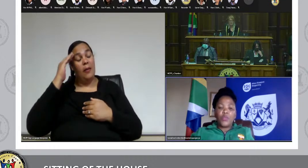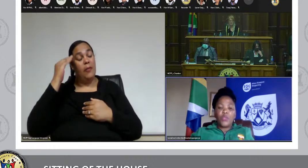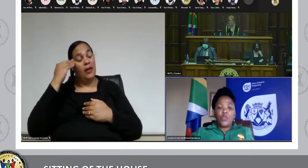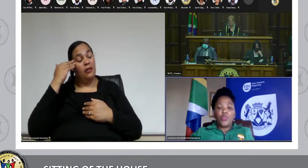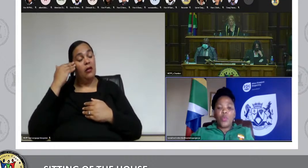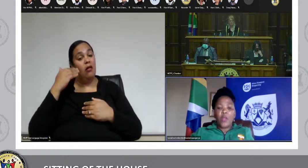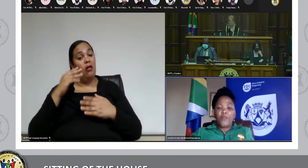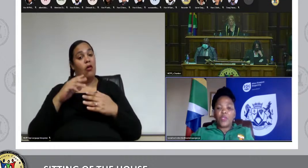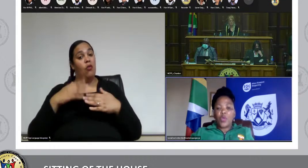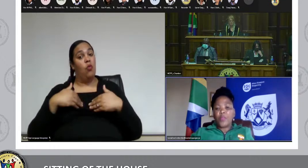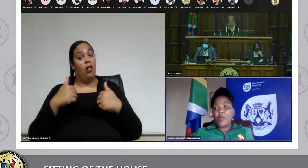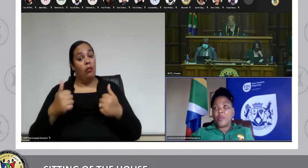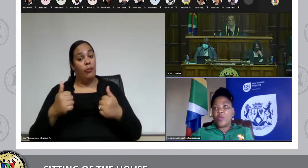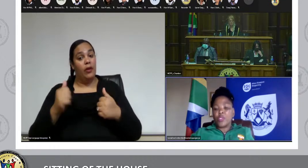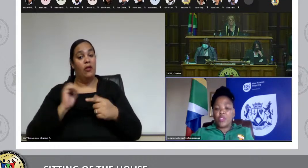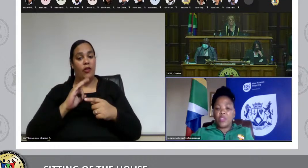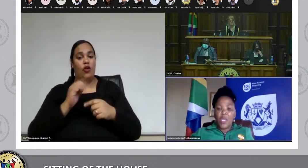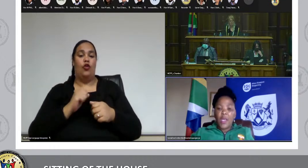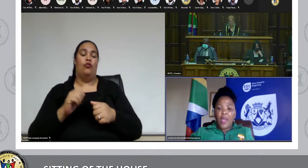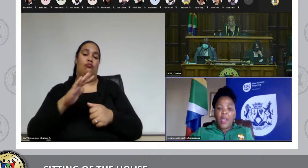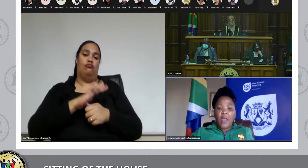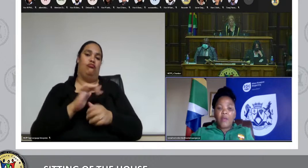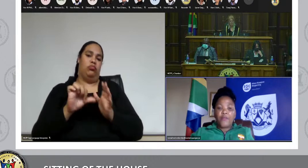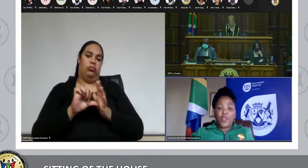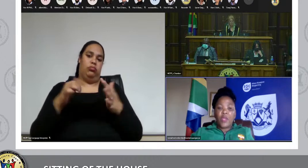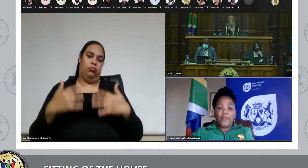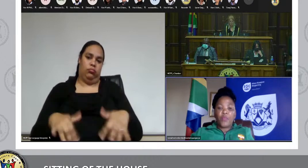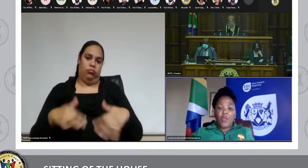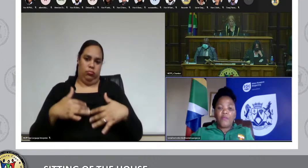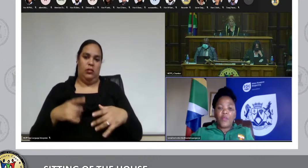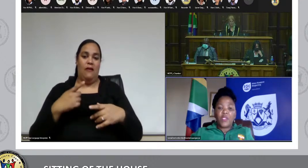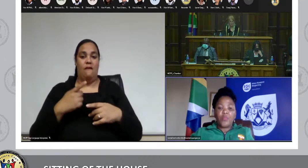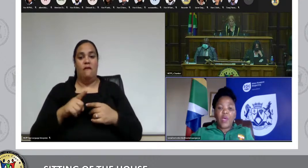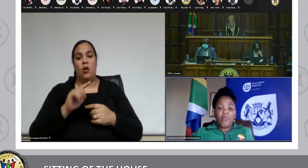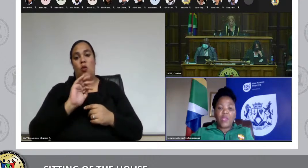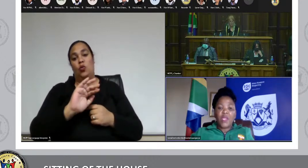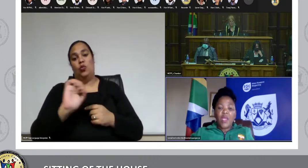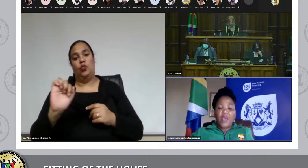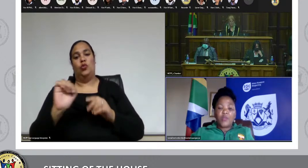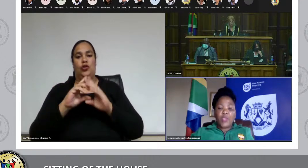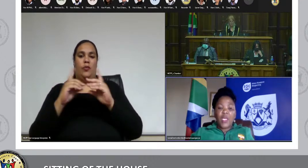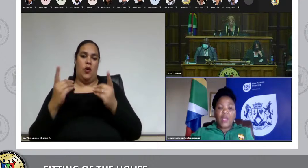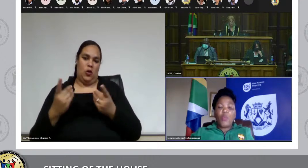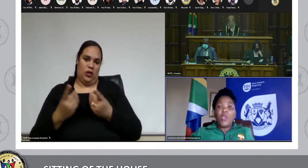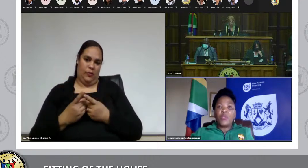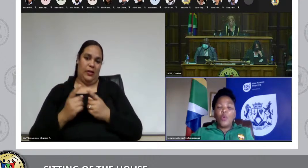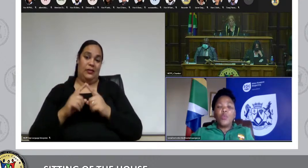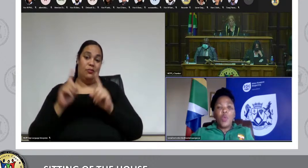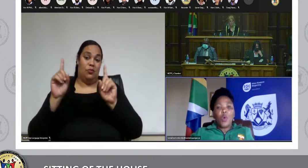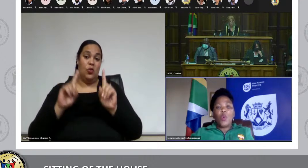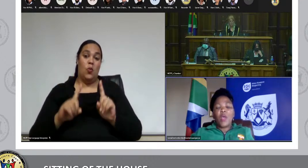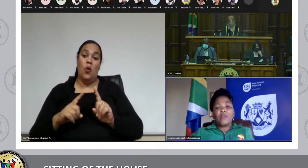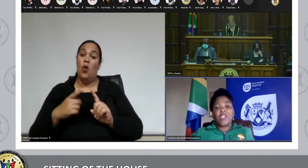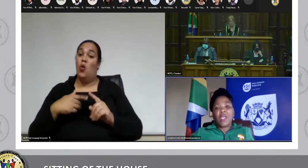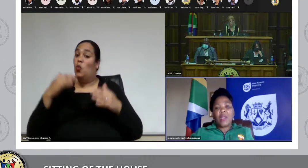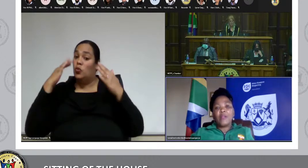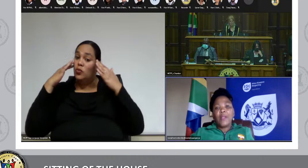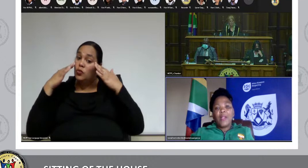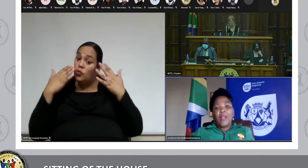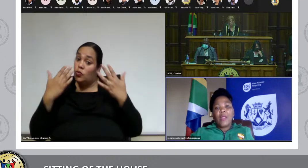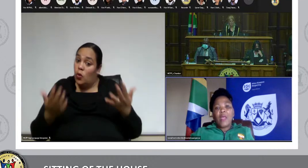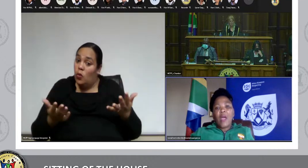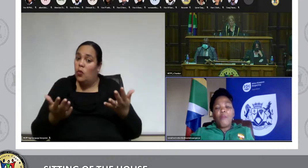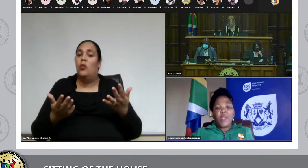been and continues to be one of the top priorities for the department. Especially, we don't know